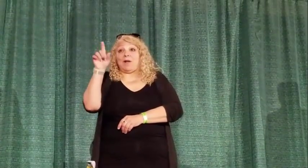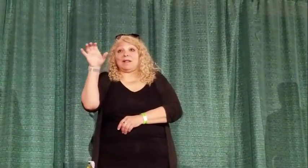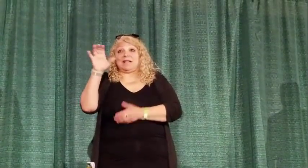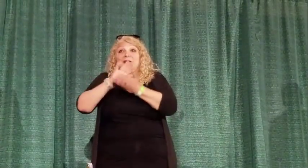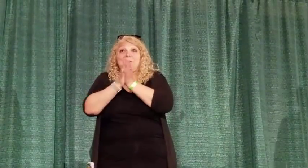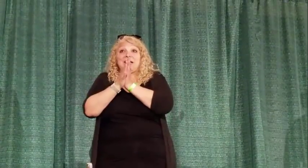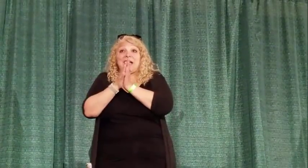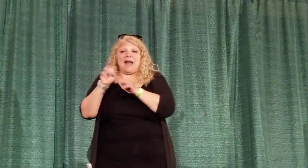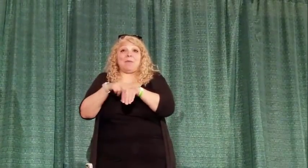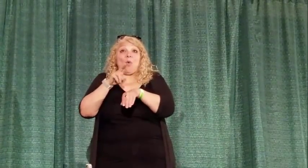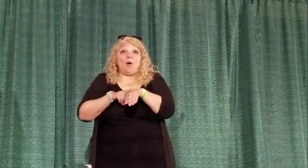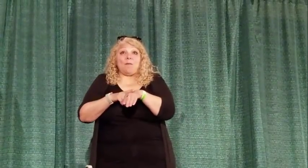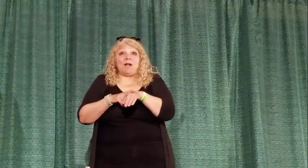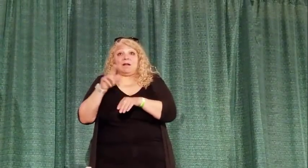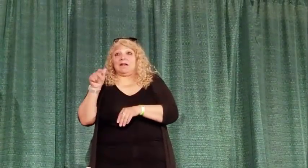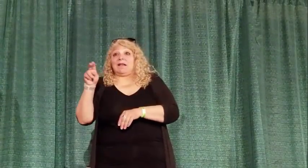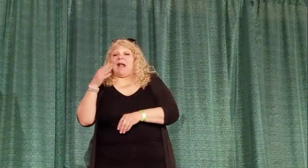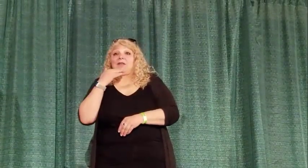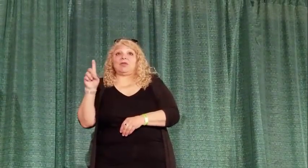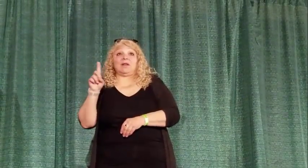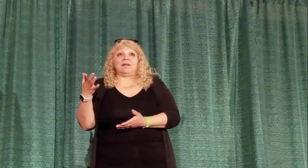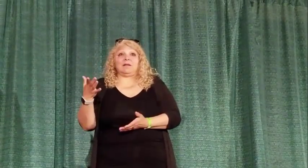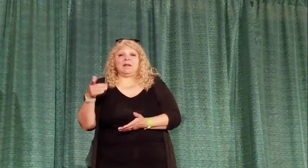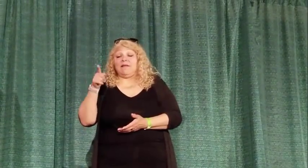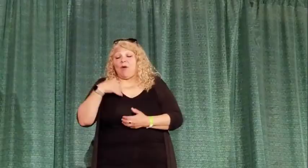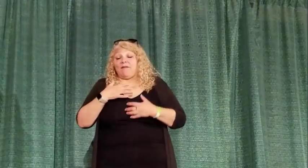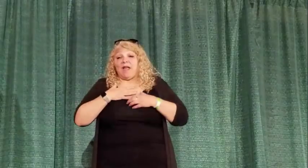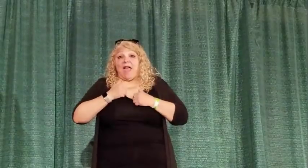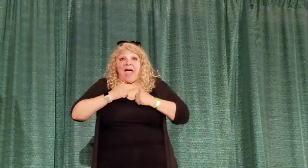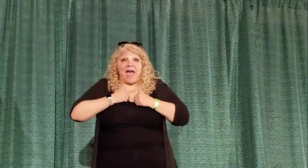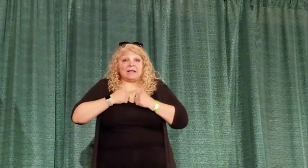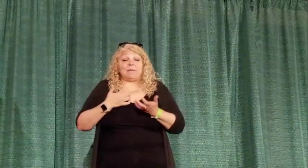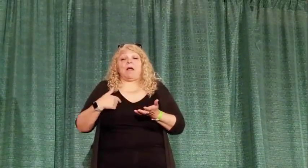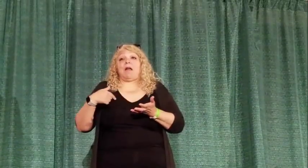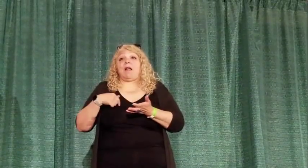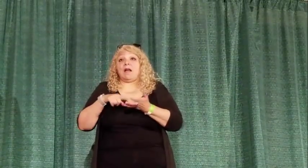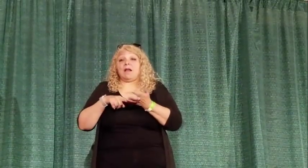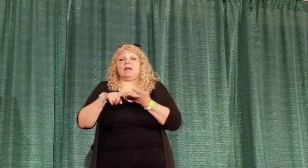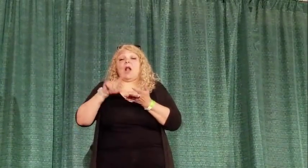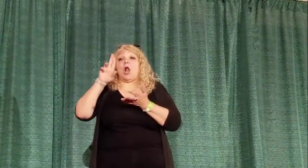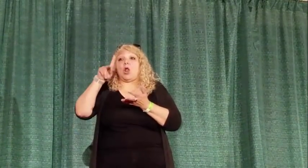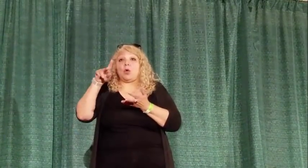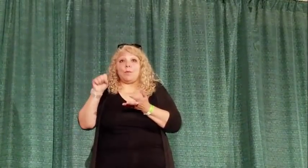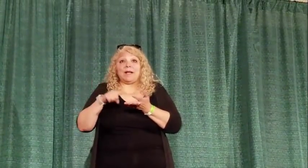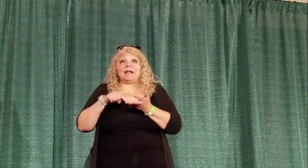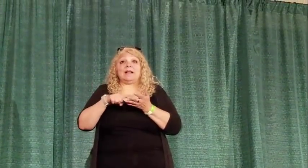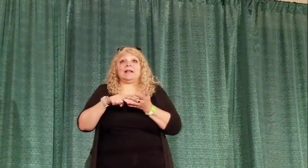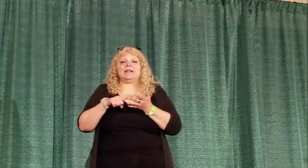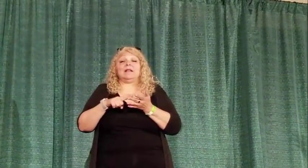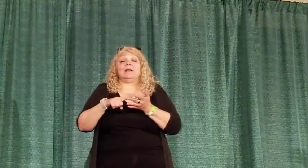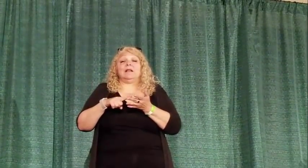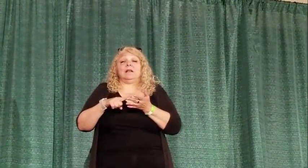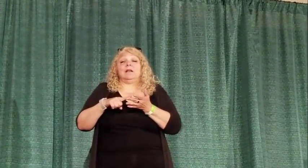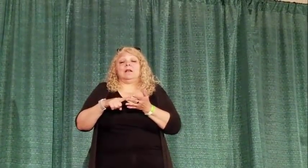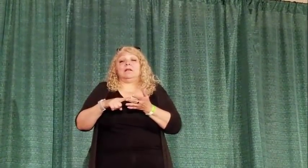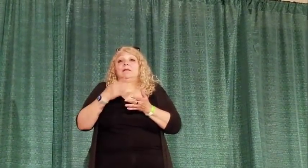became non-diabetic. If you have a disease like asthma, or diabetes, or lupus, or psoriasis, don't treat it with cancer-causing drugs the